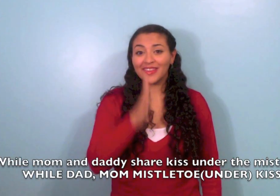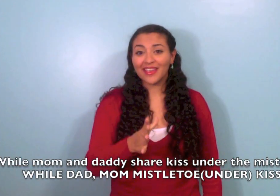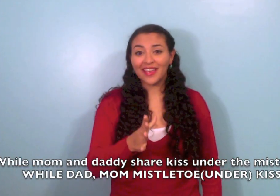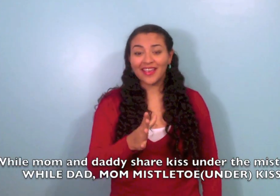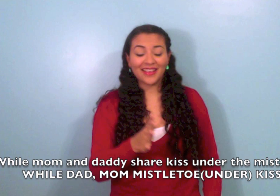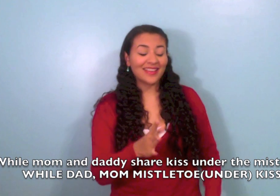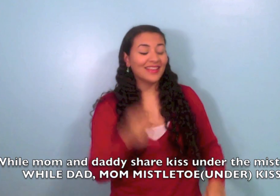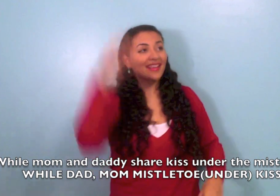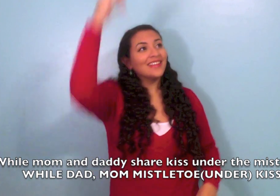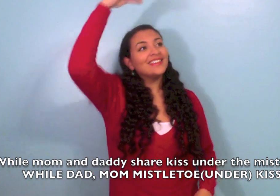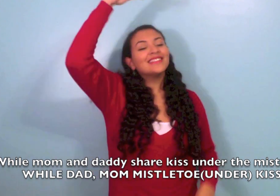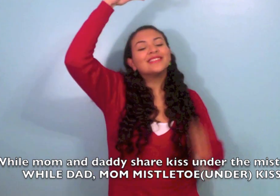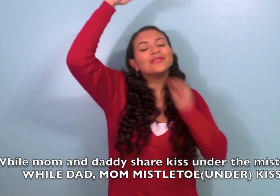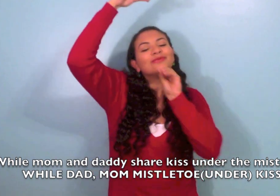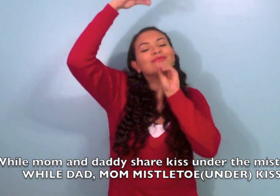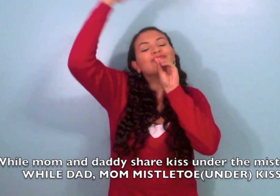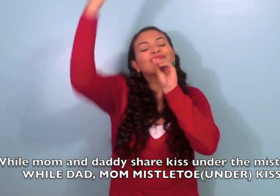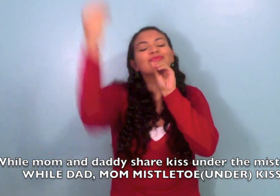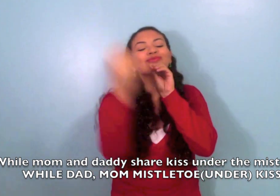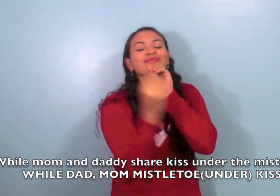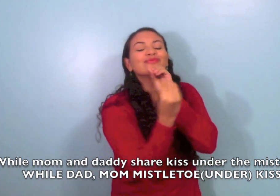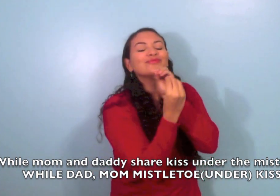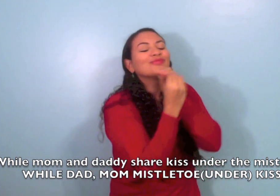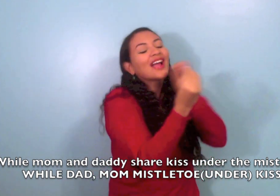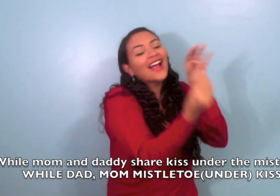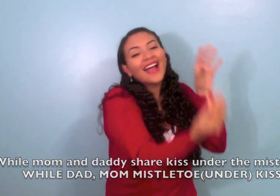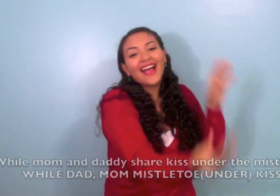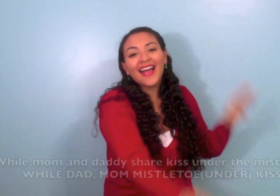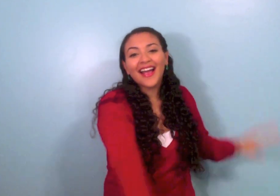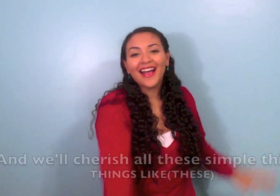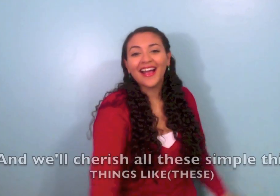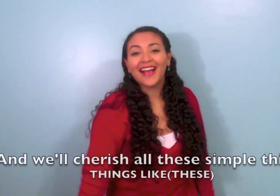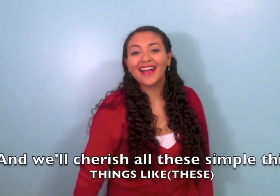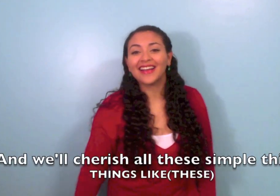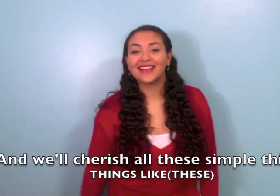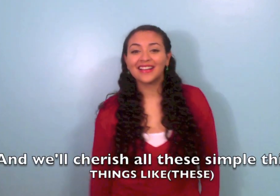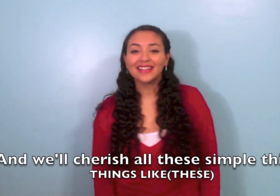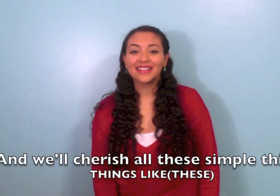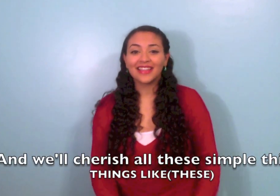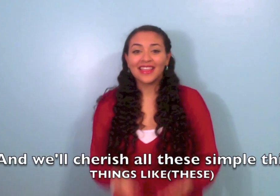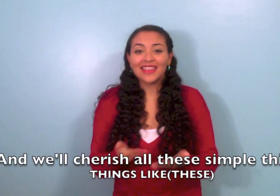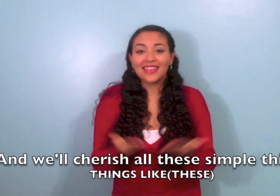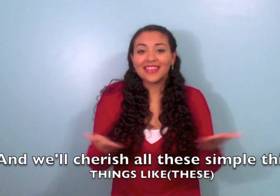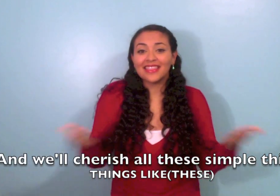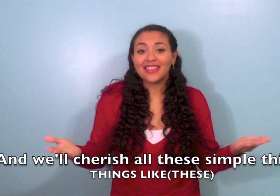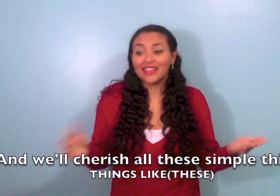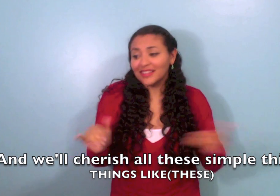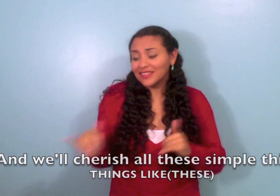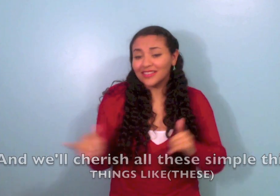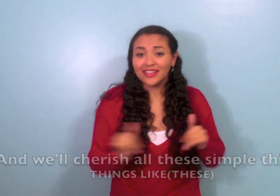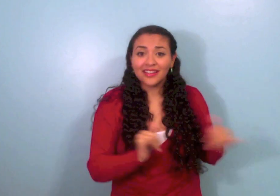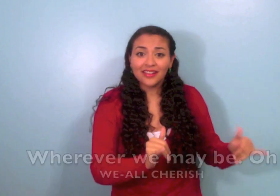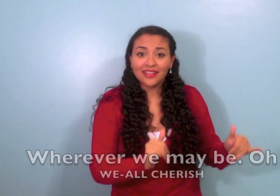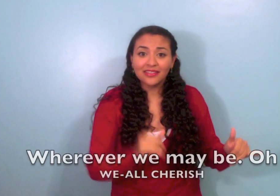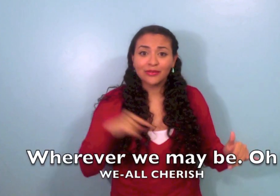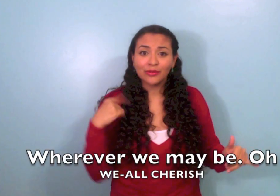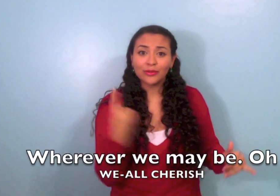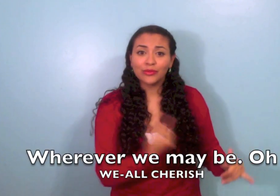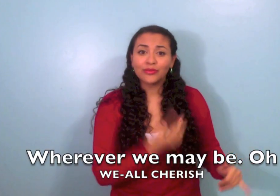a kiss under the mistletoe. And we'll cherish all these simple things wherever we